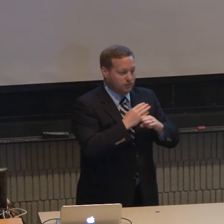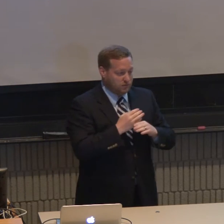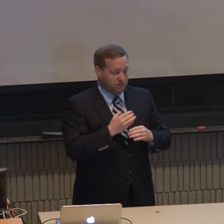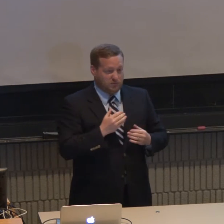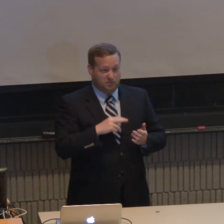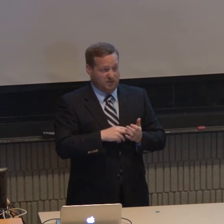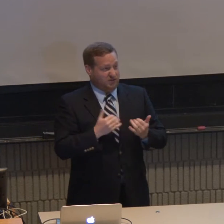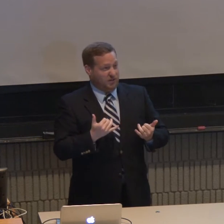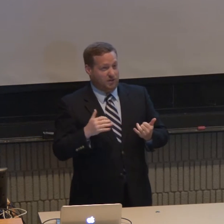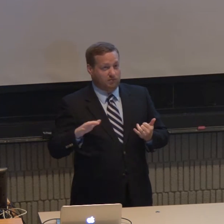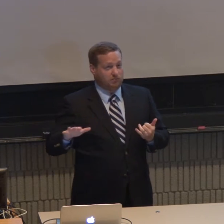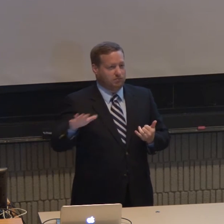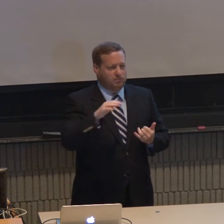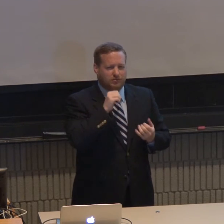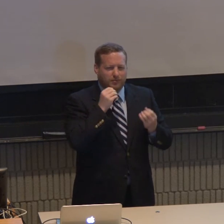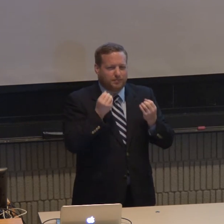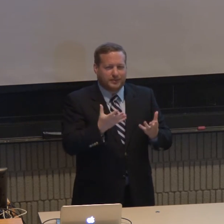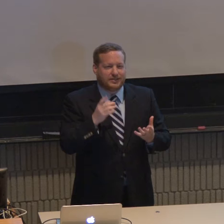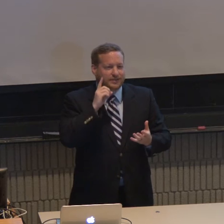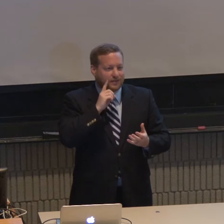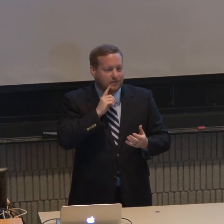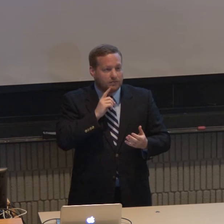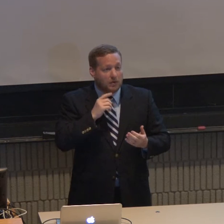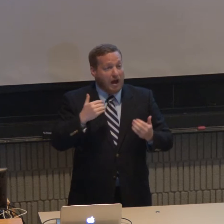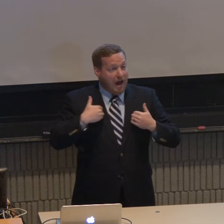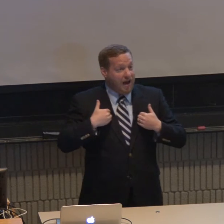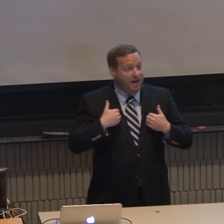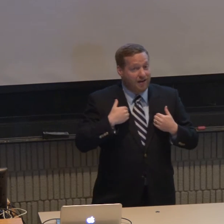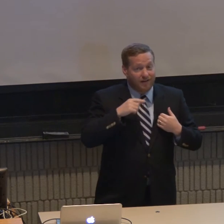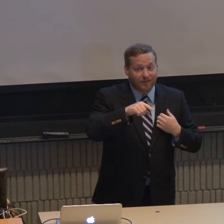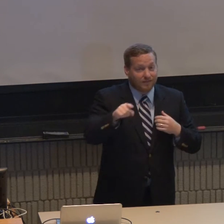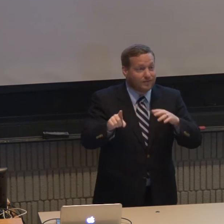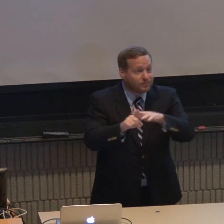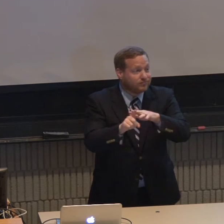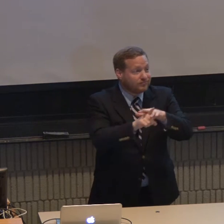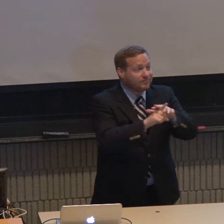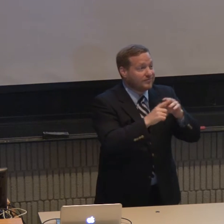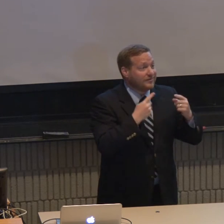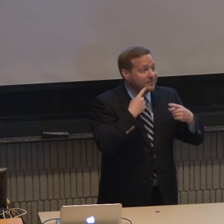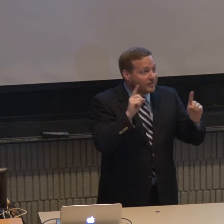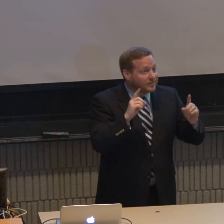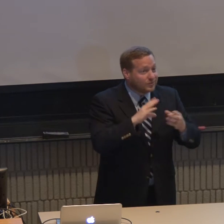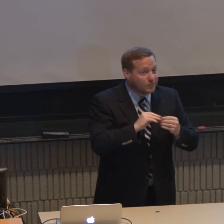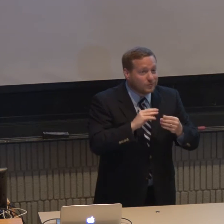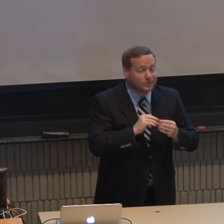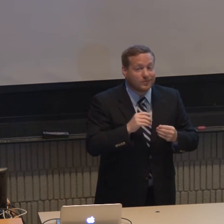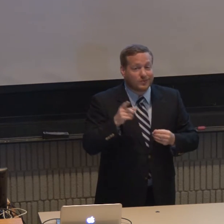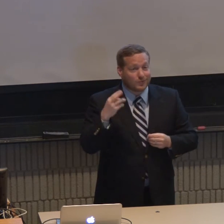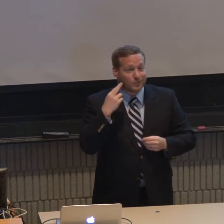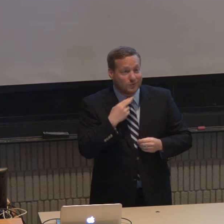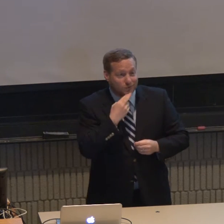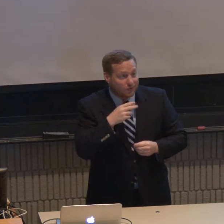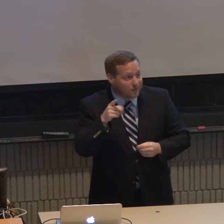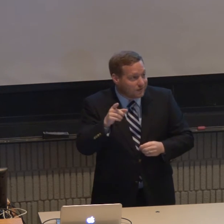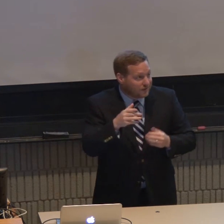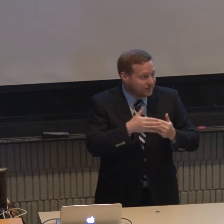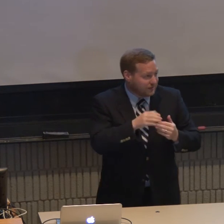If they want to set up their own business, they still encounter many barriers in interacting with other organizations